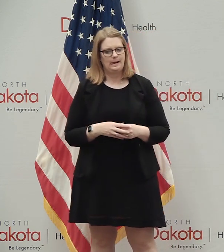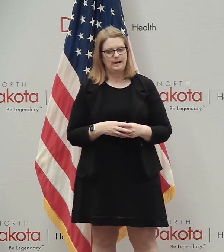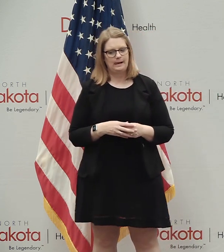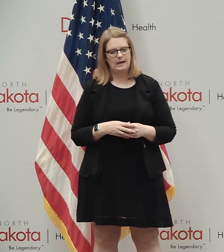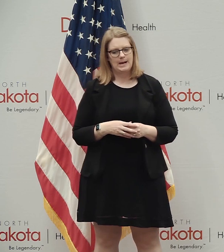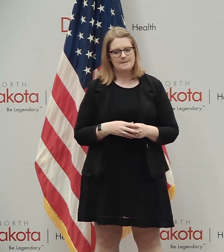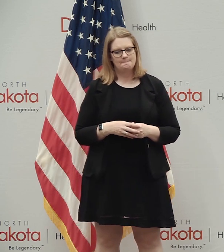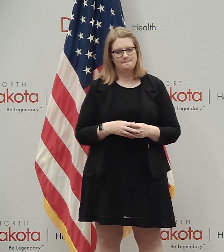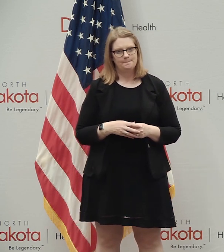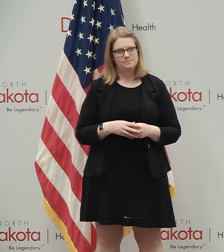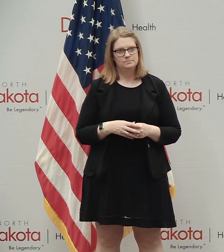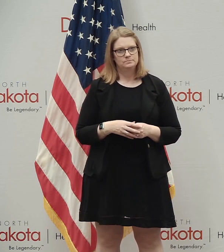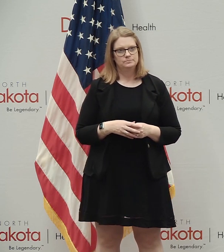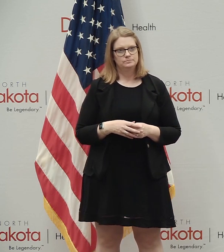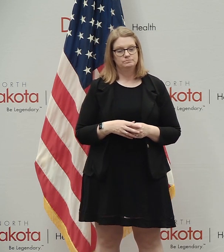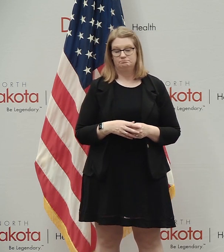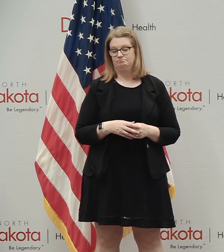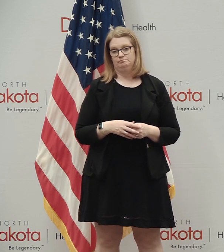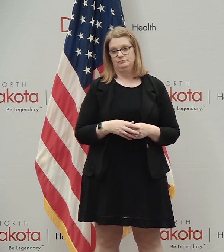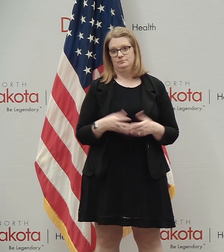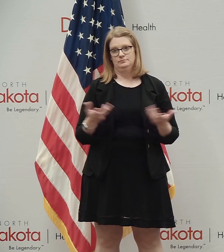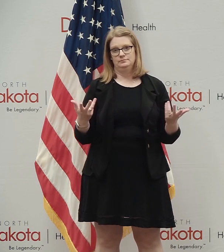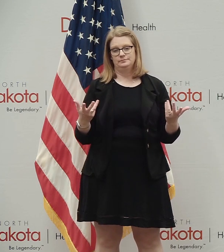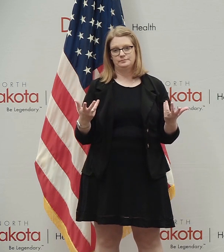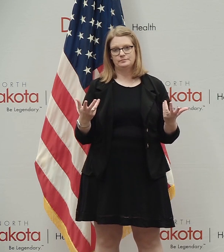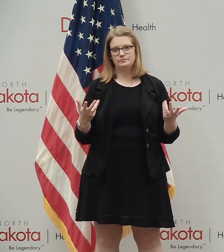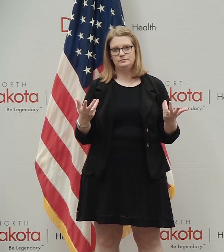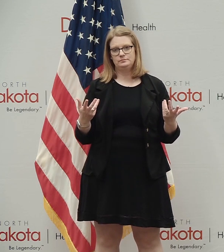is just